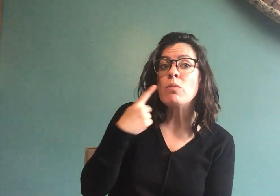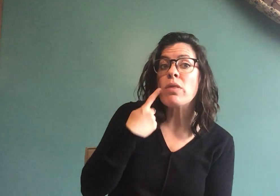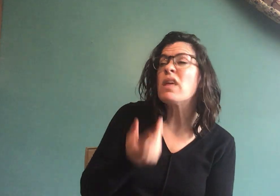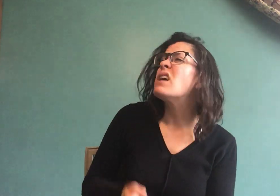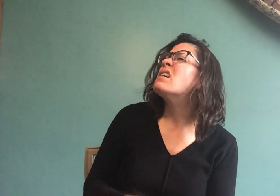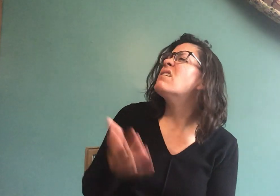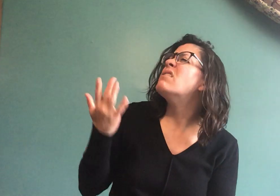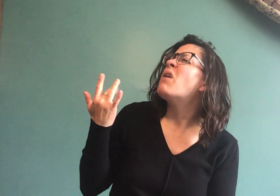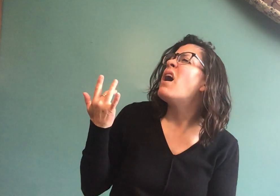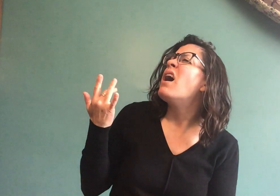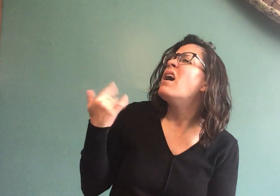box?